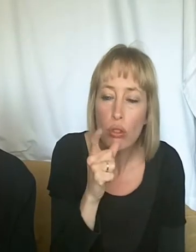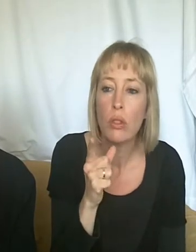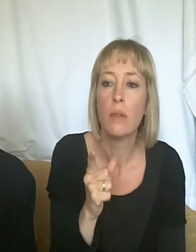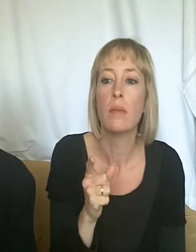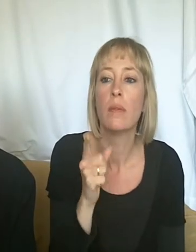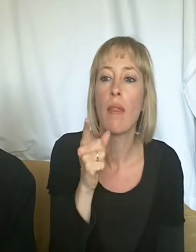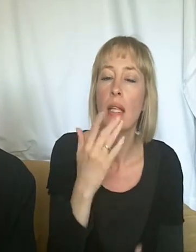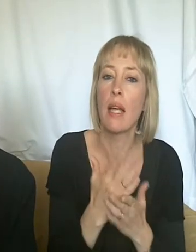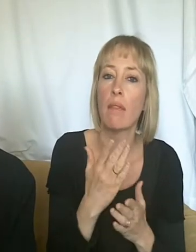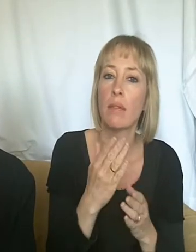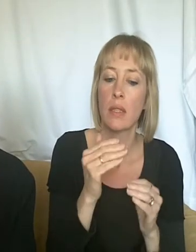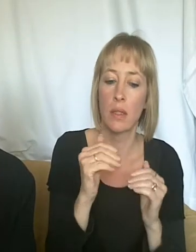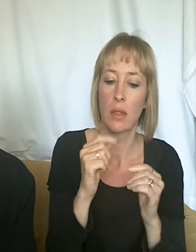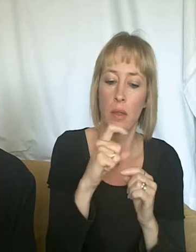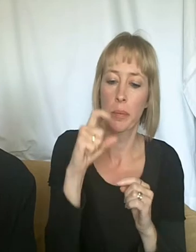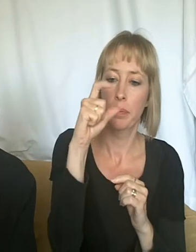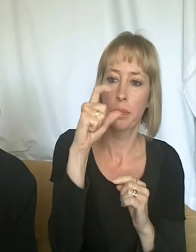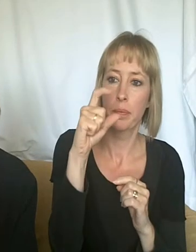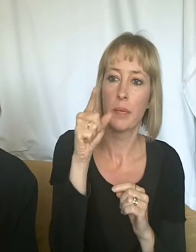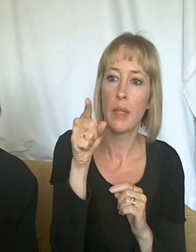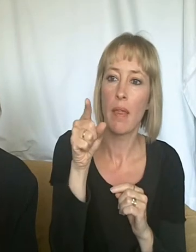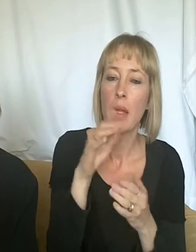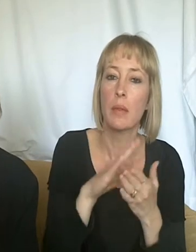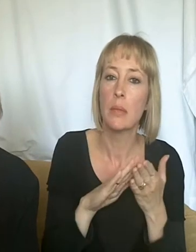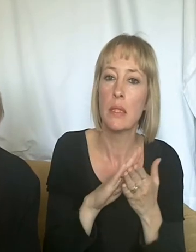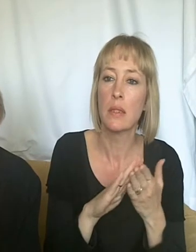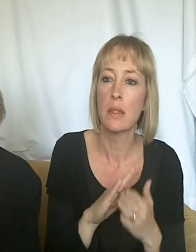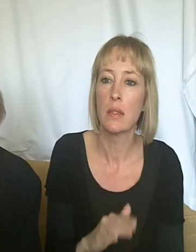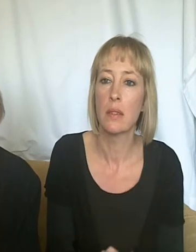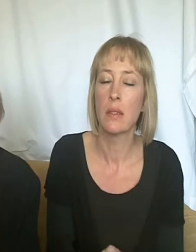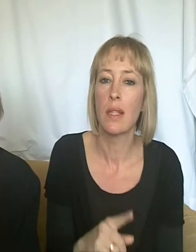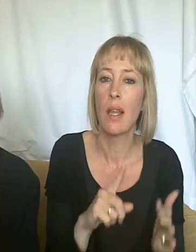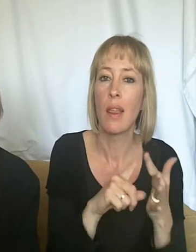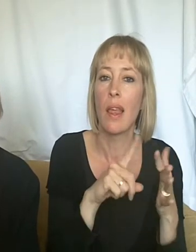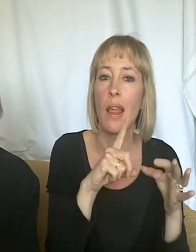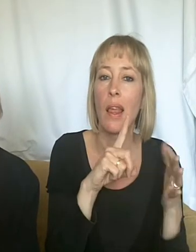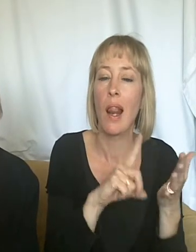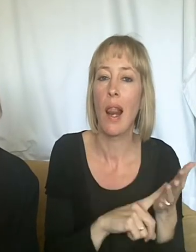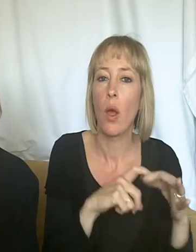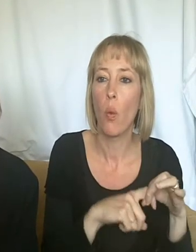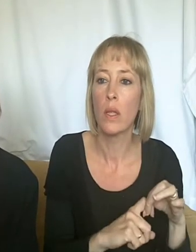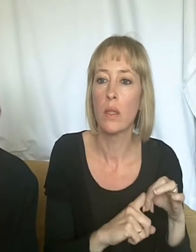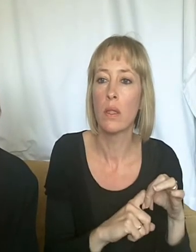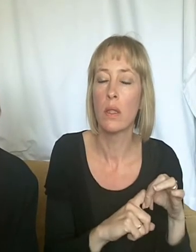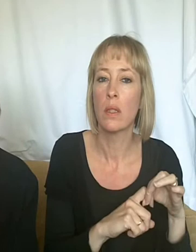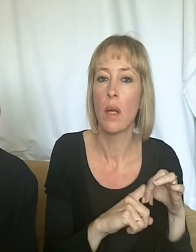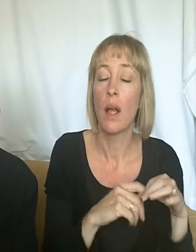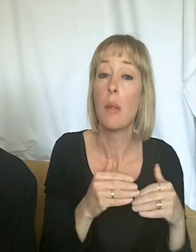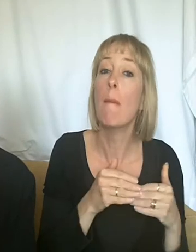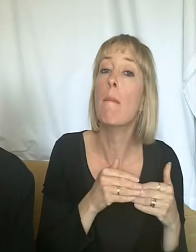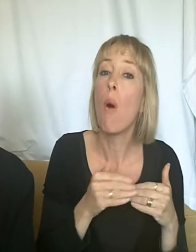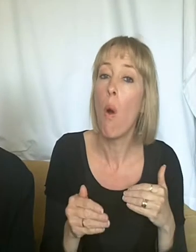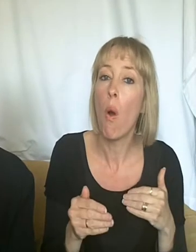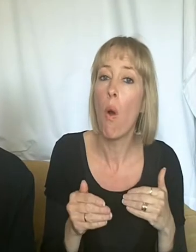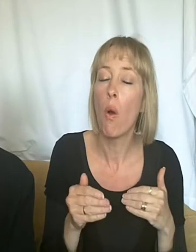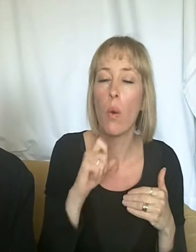a tank on the end. That means the e-liquid is a much bigger quantity,